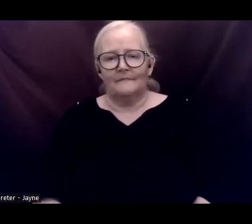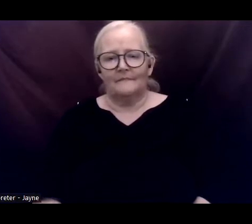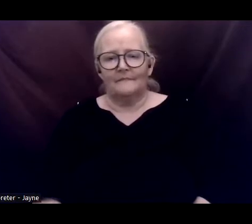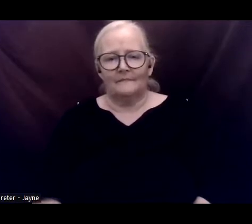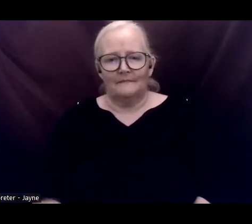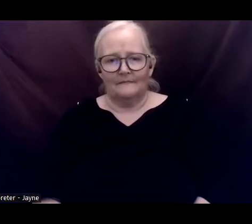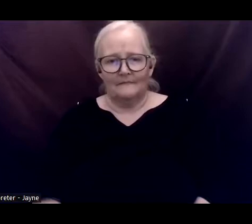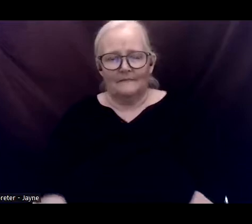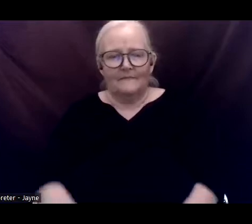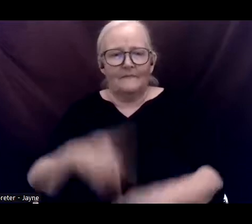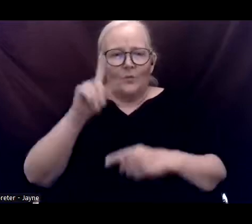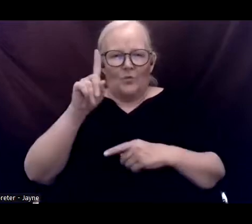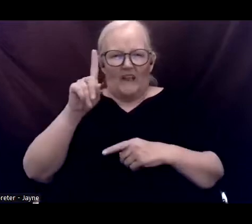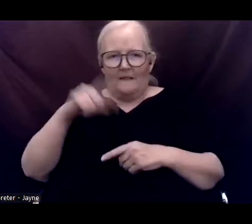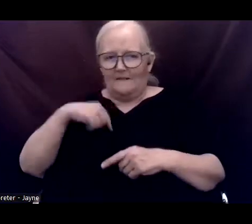My knot fell down.